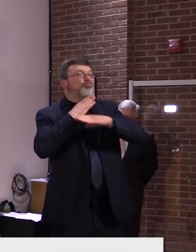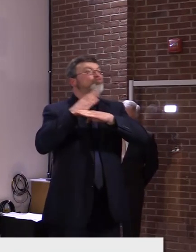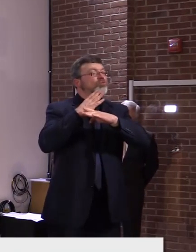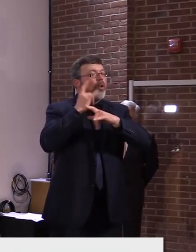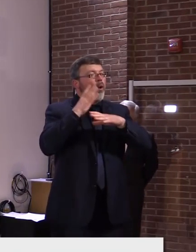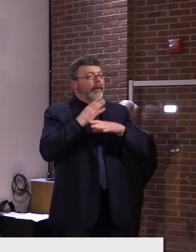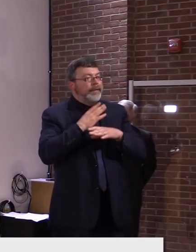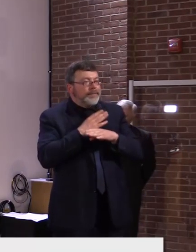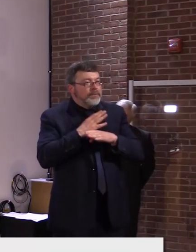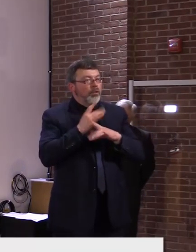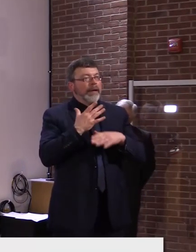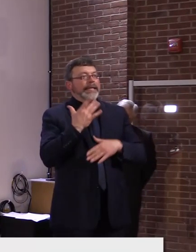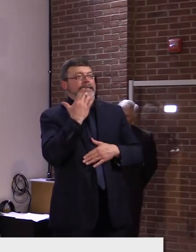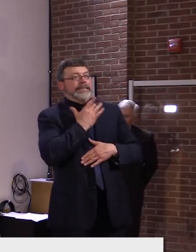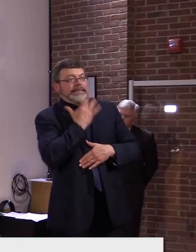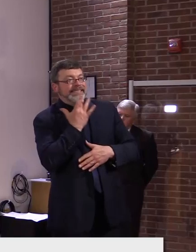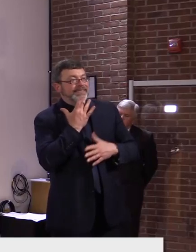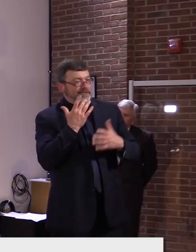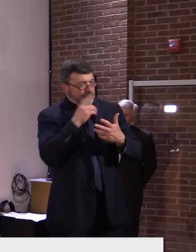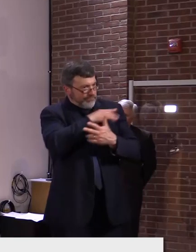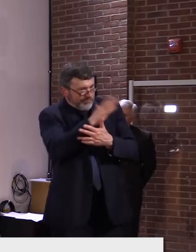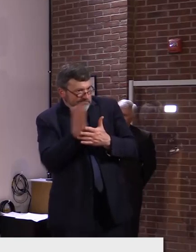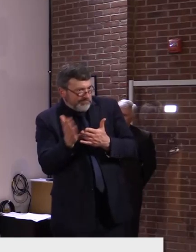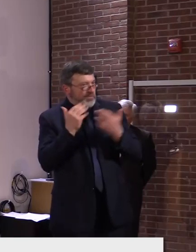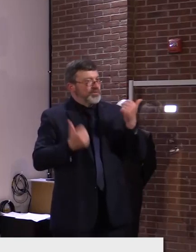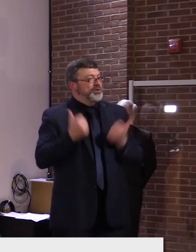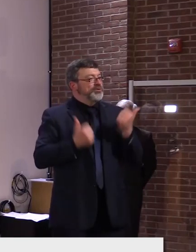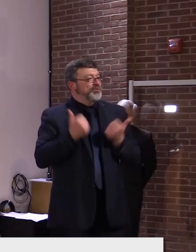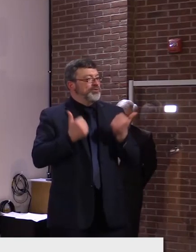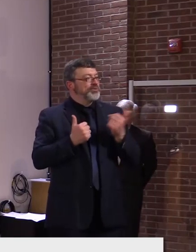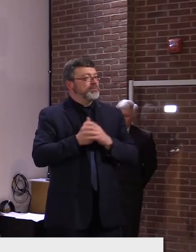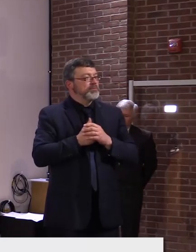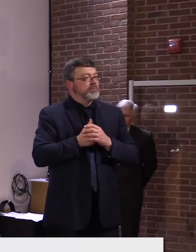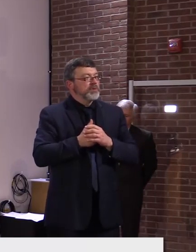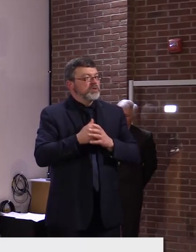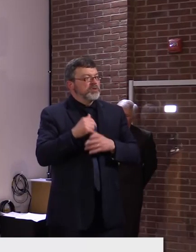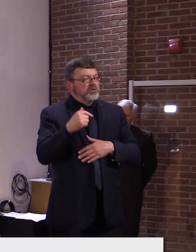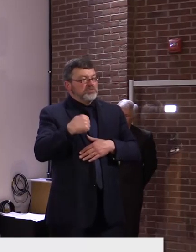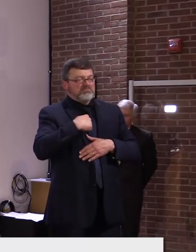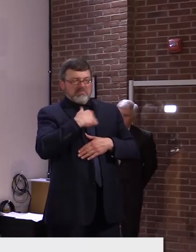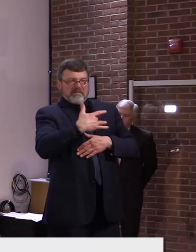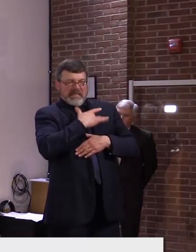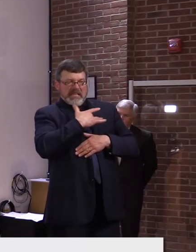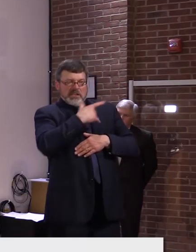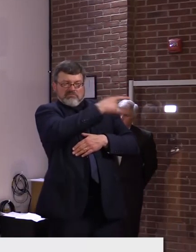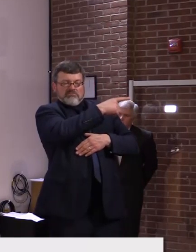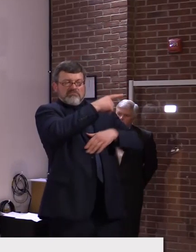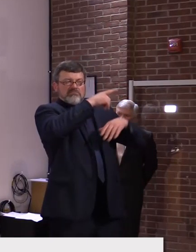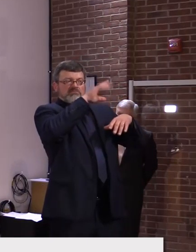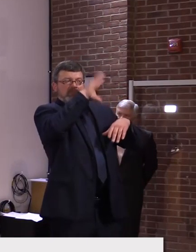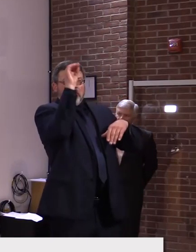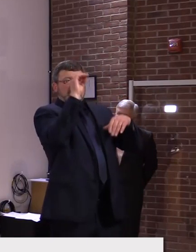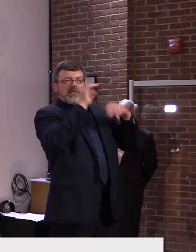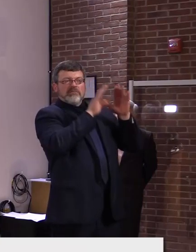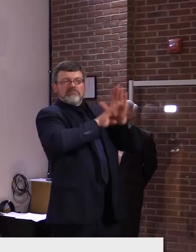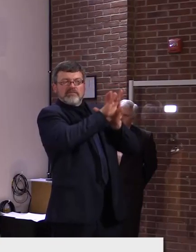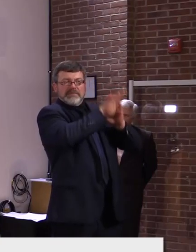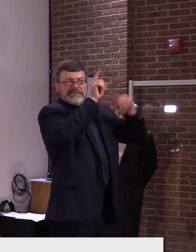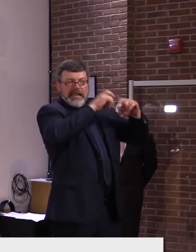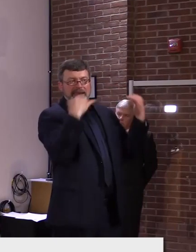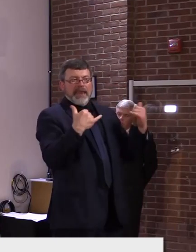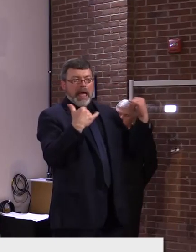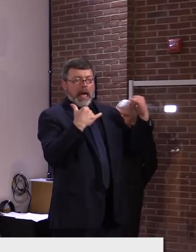share that news when it's available. And lastly, a word about breakthrough cases in nursing homes and concerns